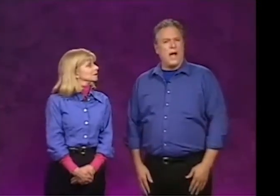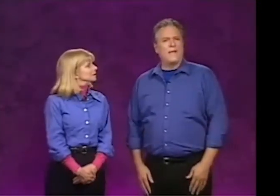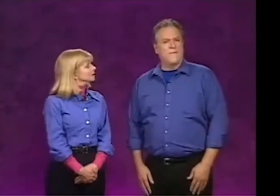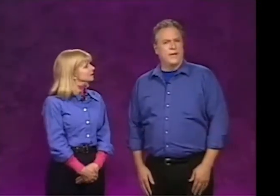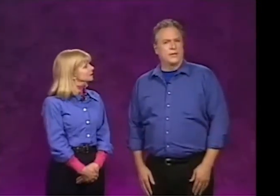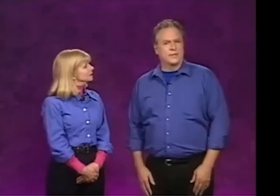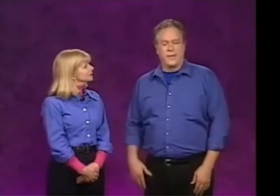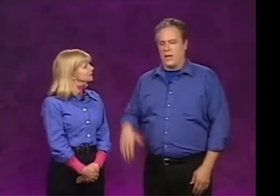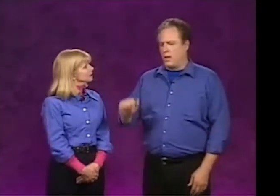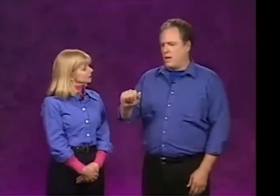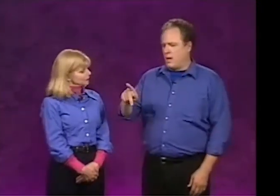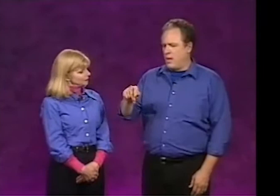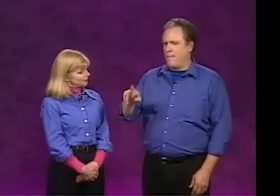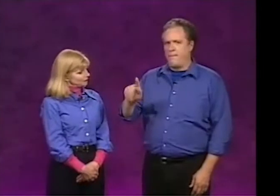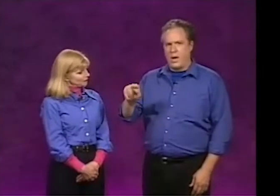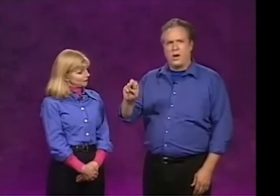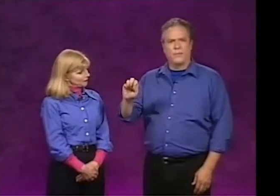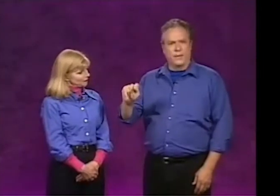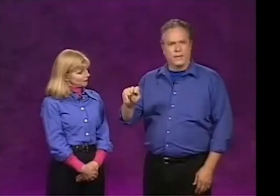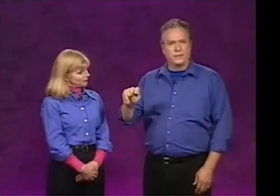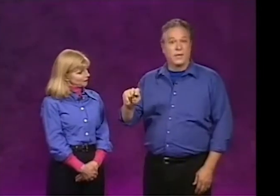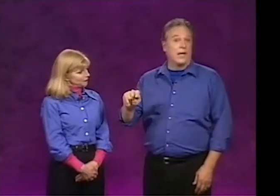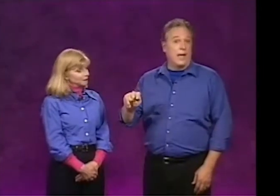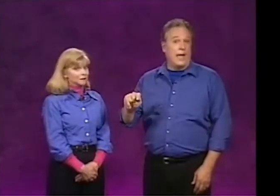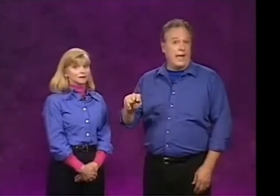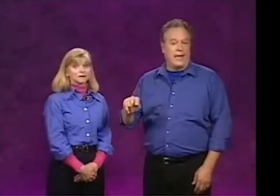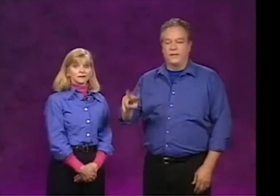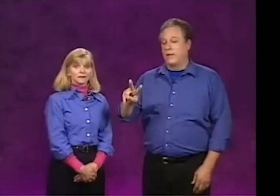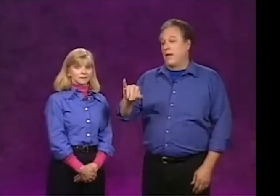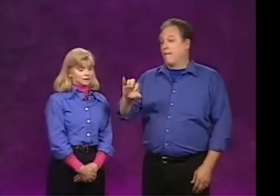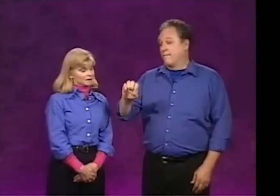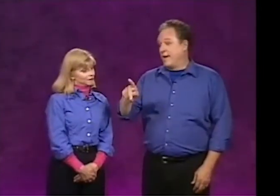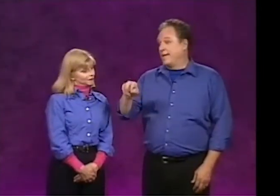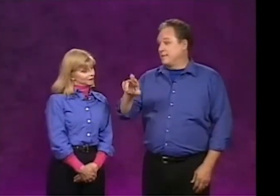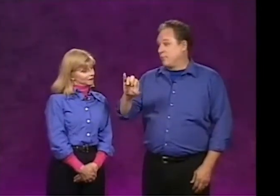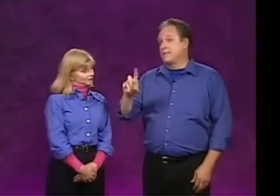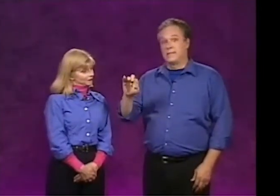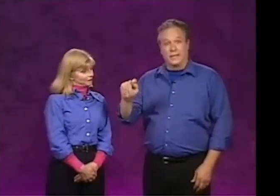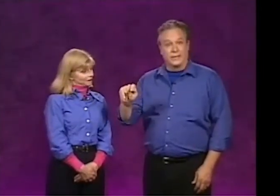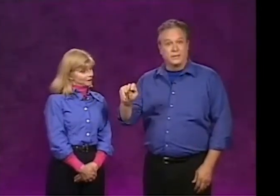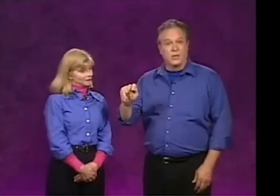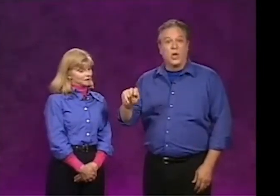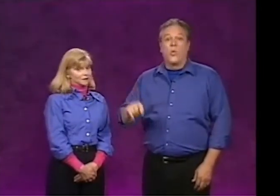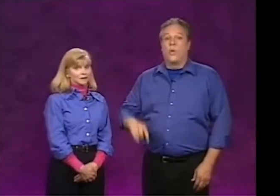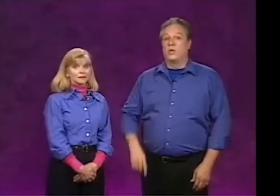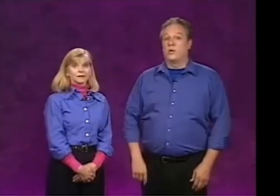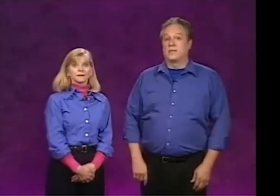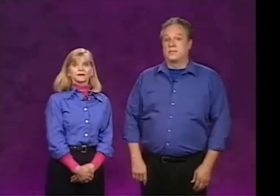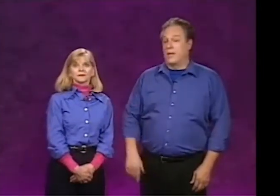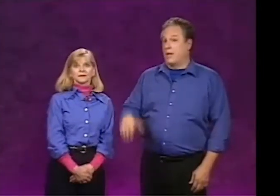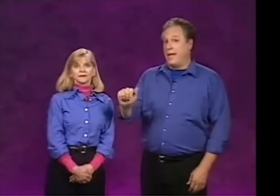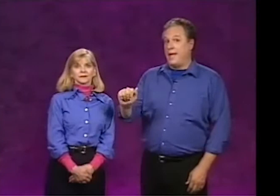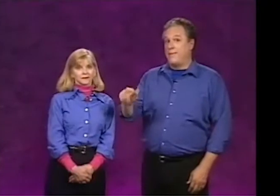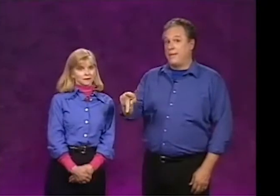Why fingerspell apartment and vice president when you could spell